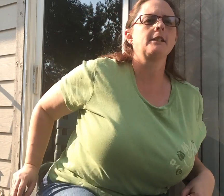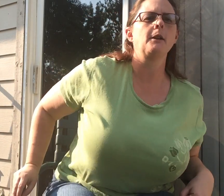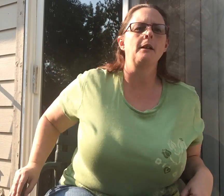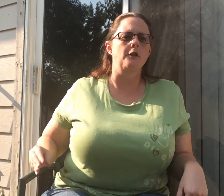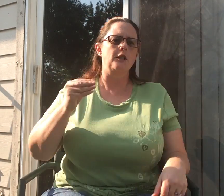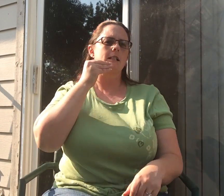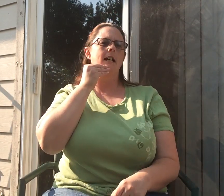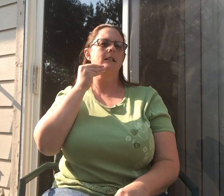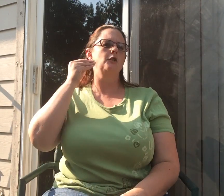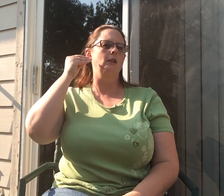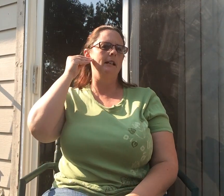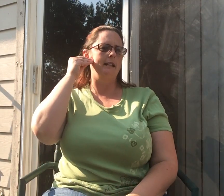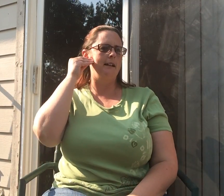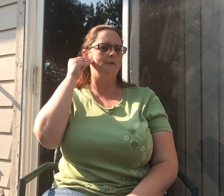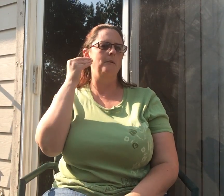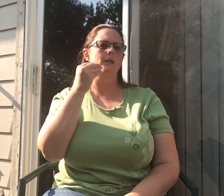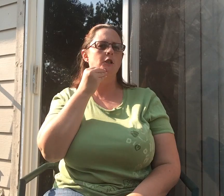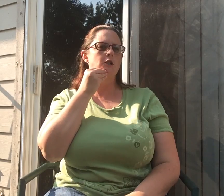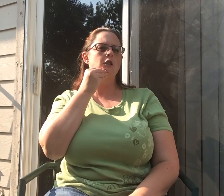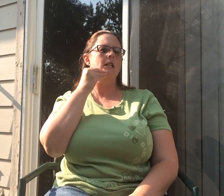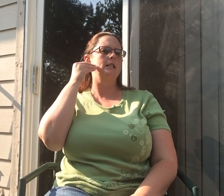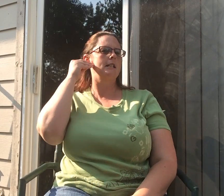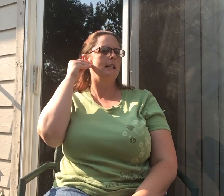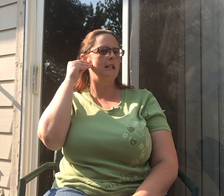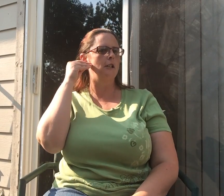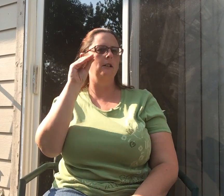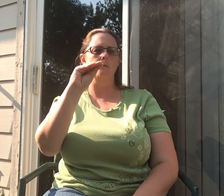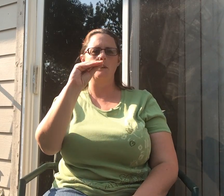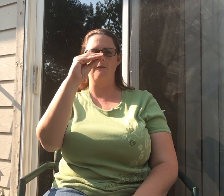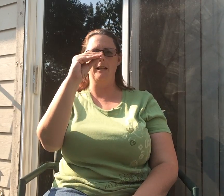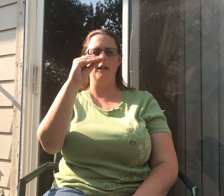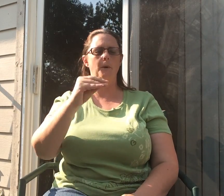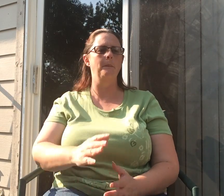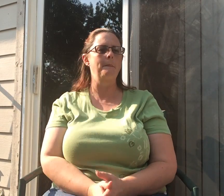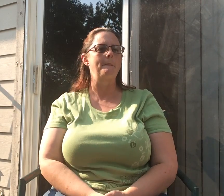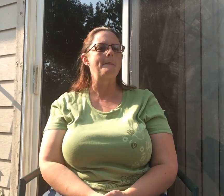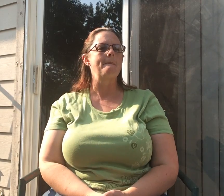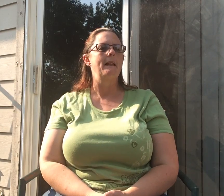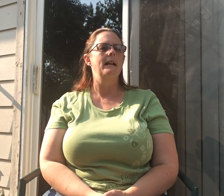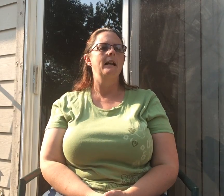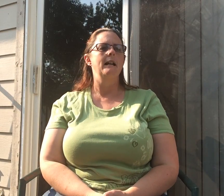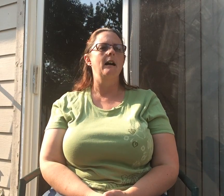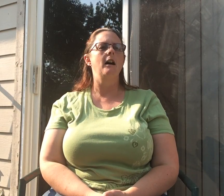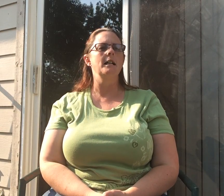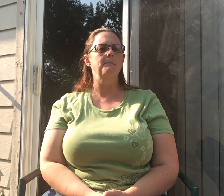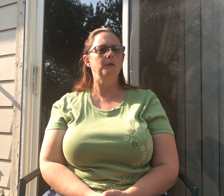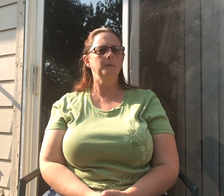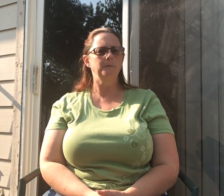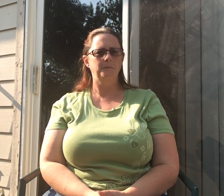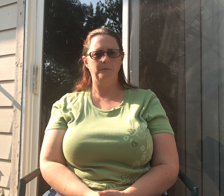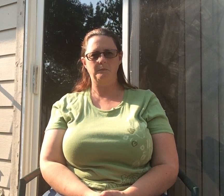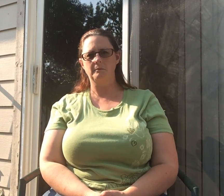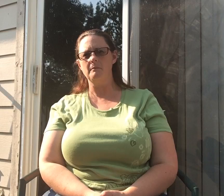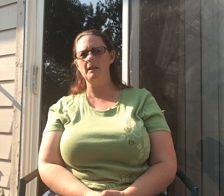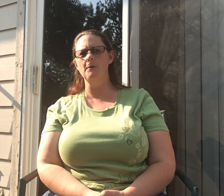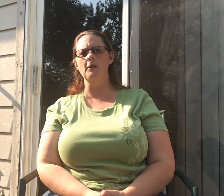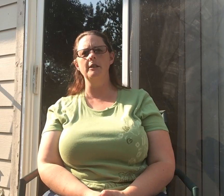So you're just kind of drawing that from the chin to the ear with the flat O. Hospital, you are going to